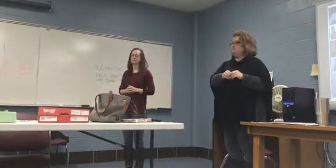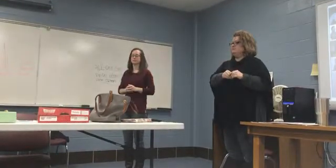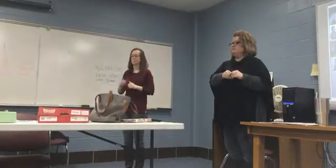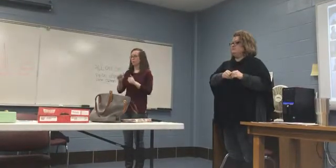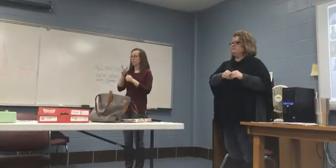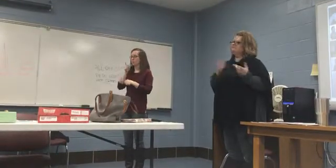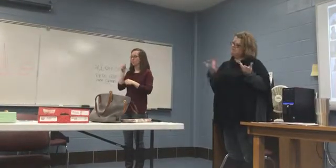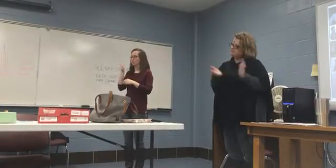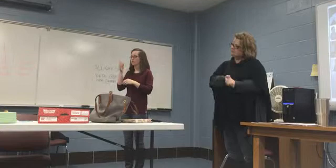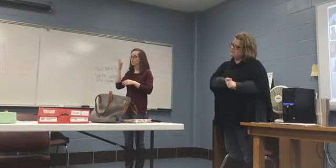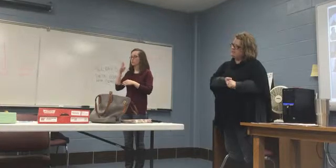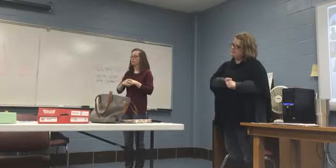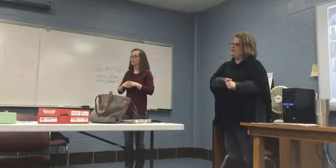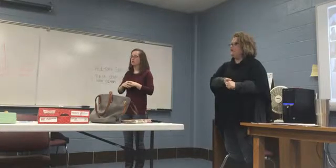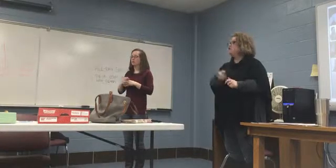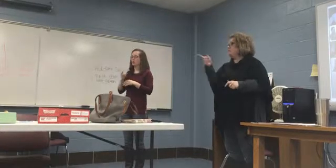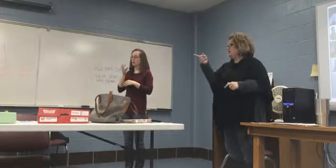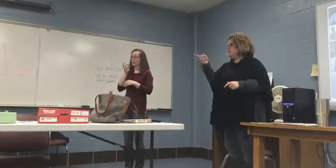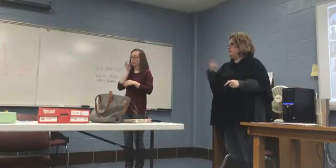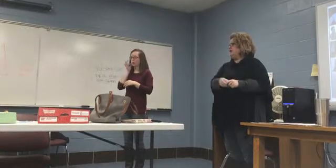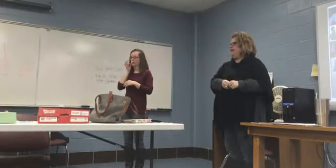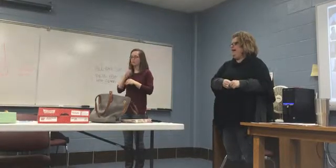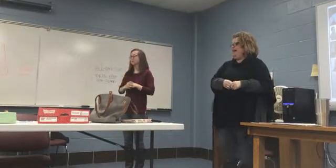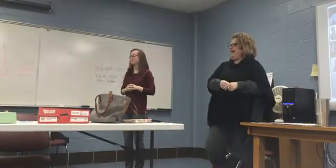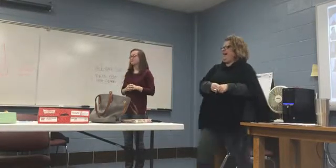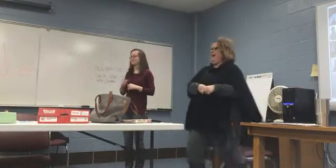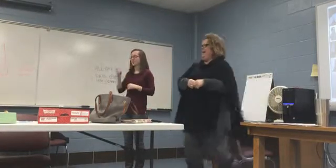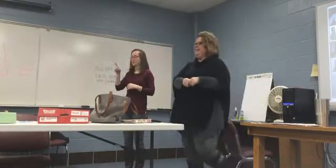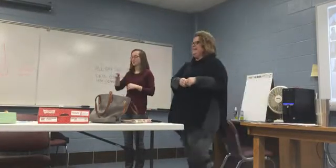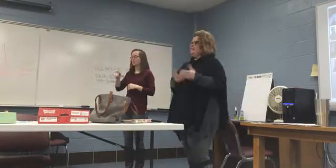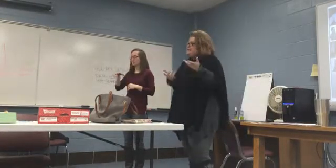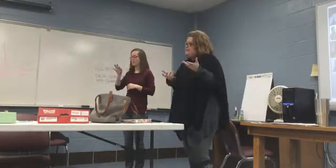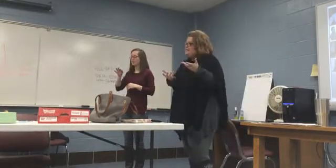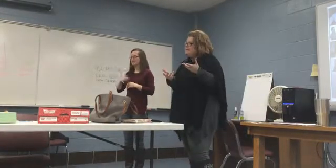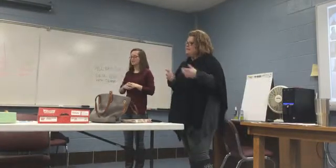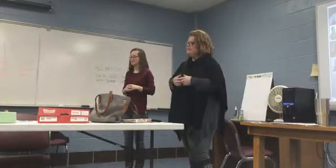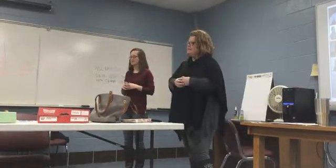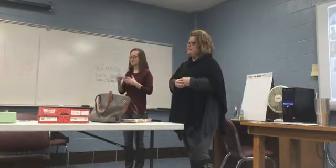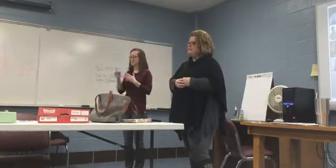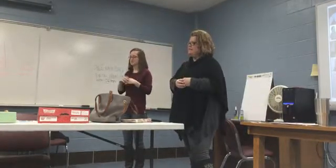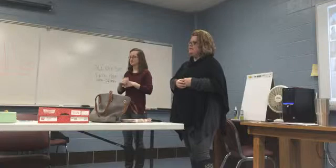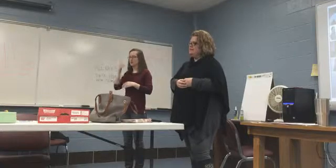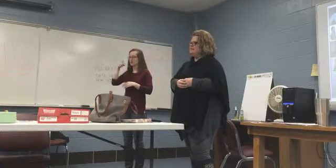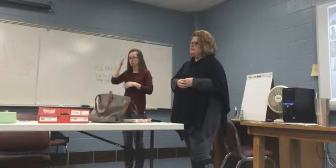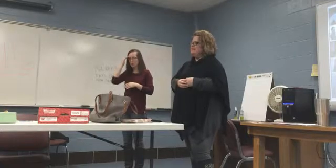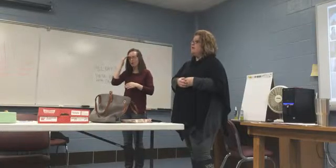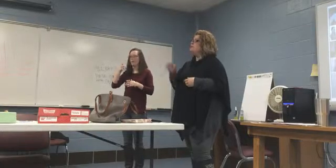Fruits. Yeah, you should have picked the fruit one. You know, bananas. Because you